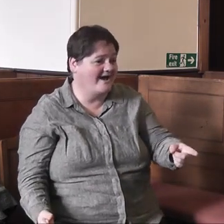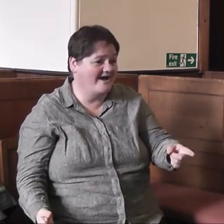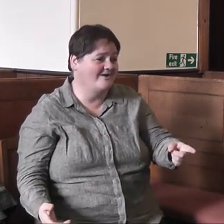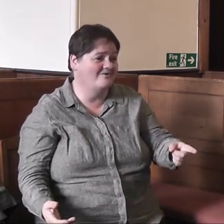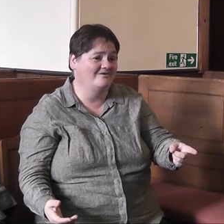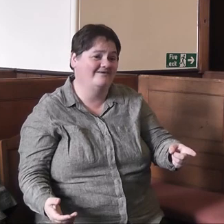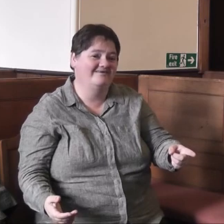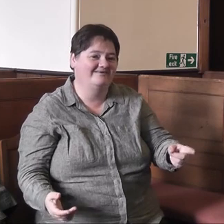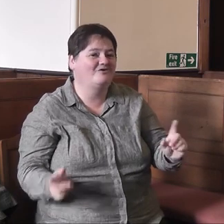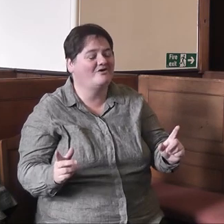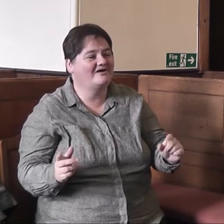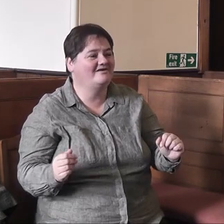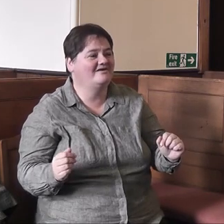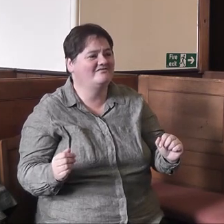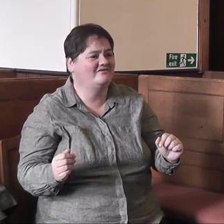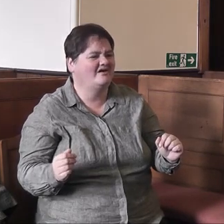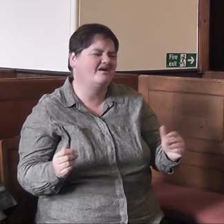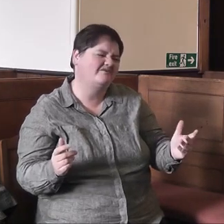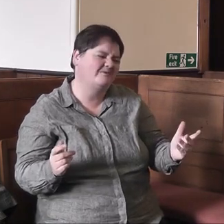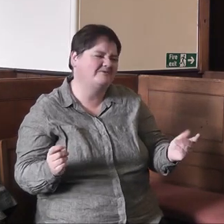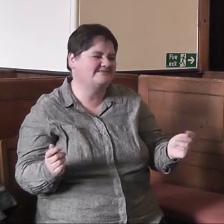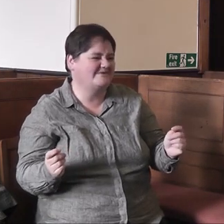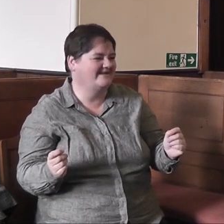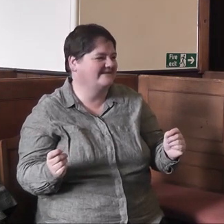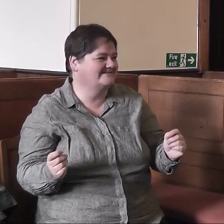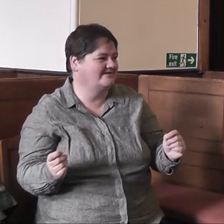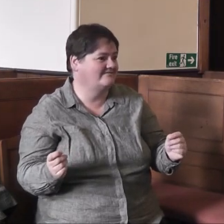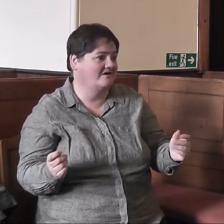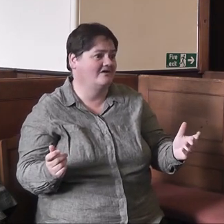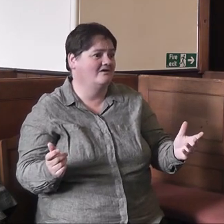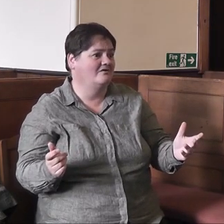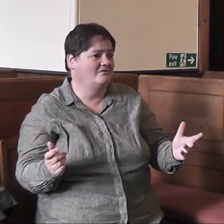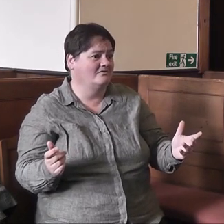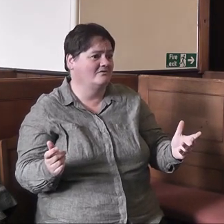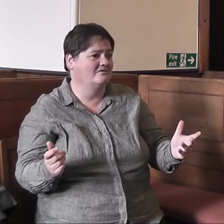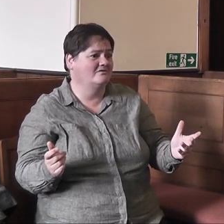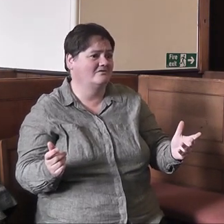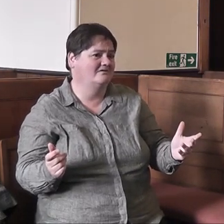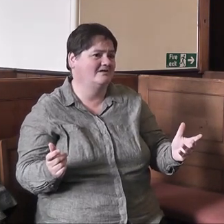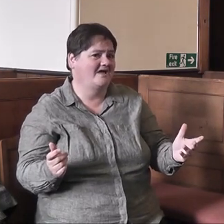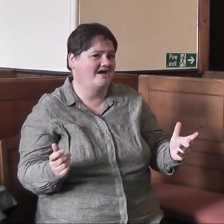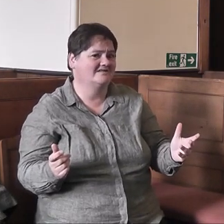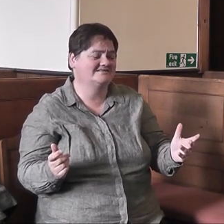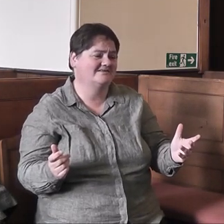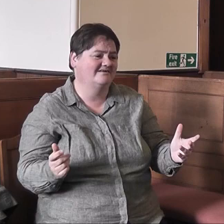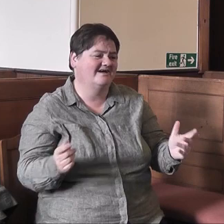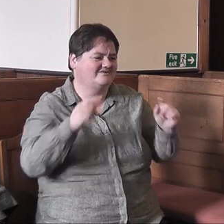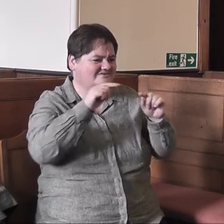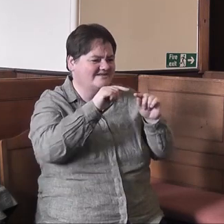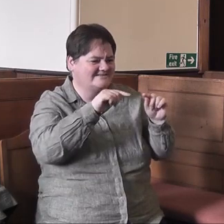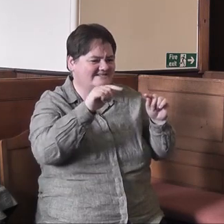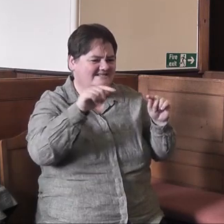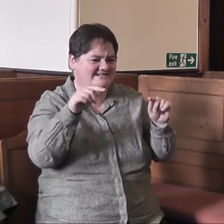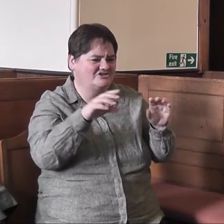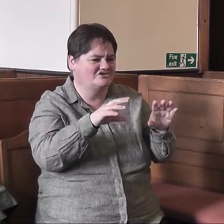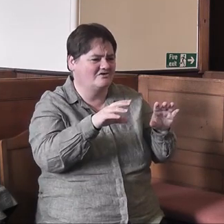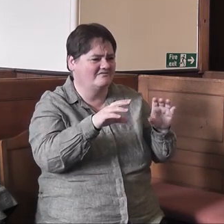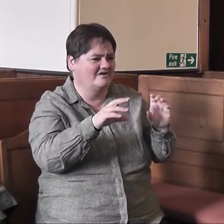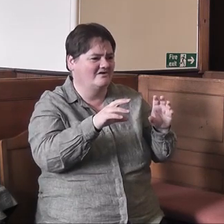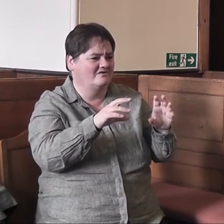wow. Not kind of, oh, baby, sweet. It's kind of like amazing, ooh, awesome. Yes, and also there's that tinge of,